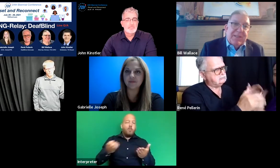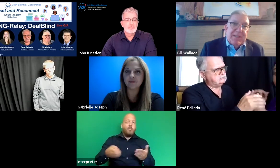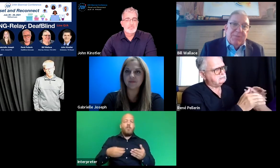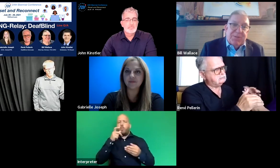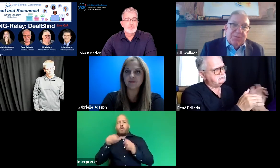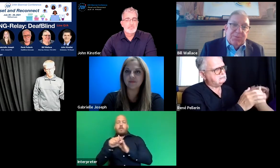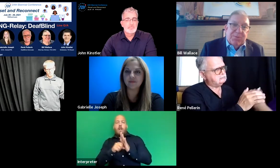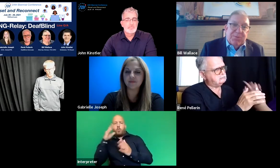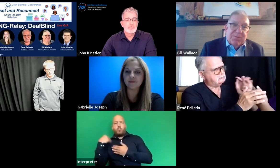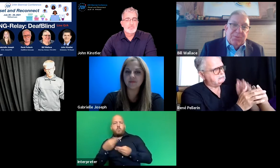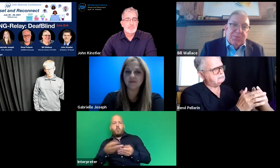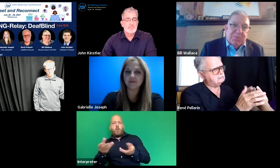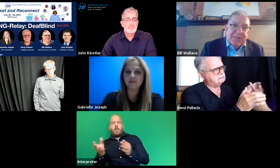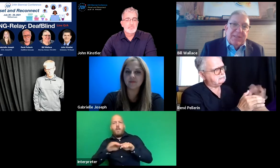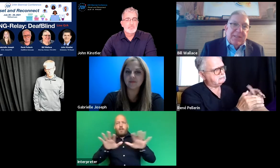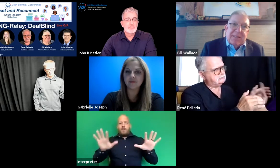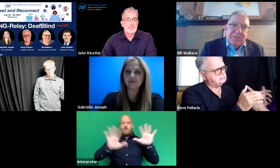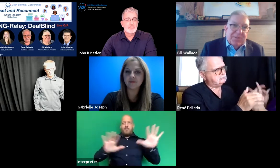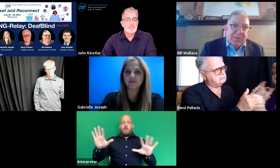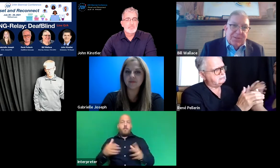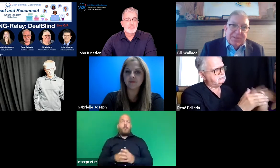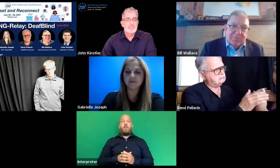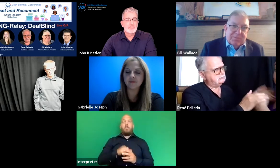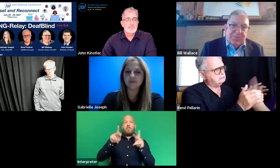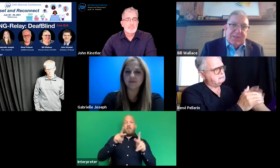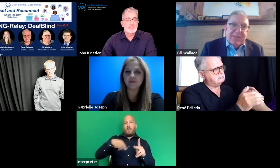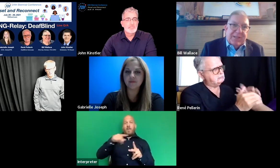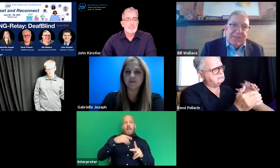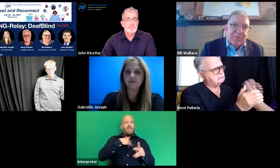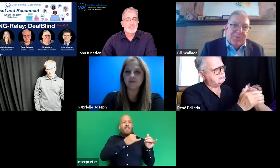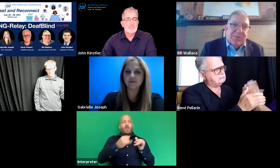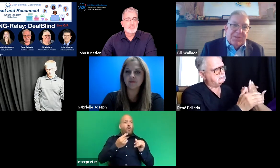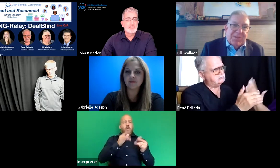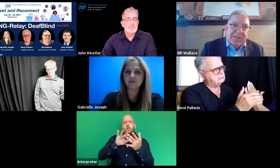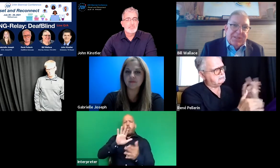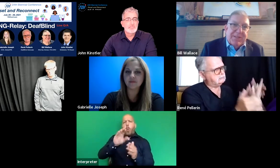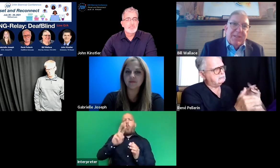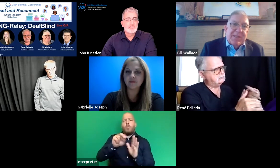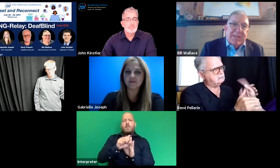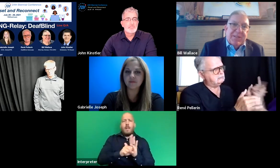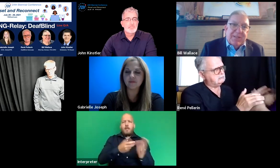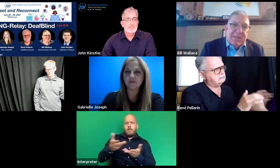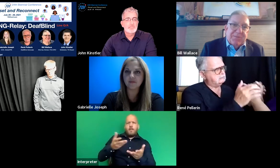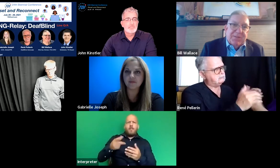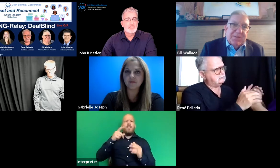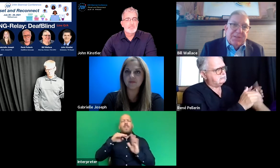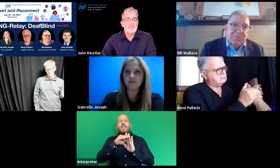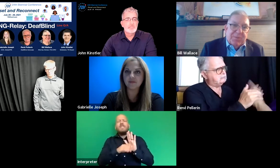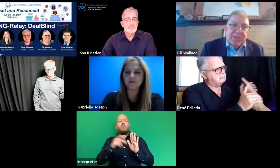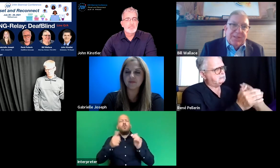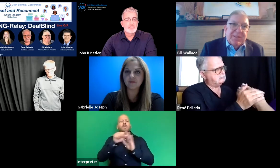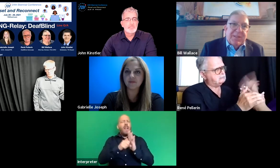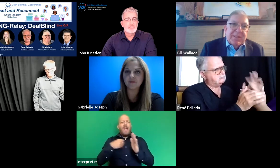that individuals would contact. A list of all the state contact persons is again at the